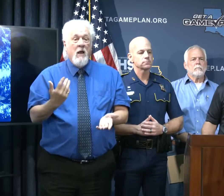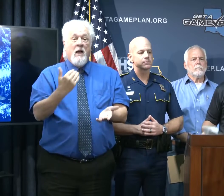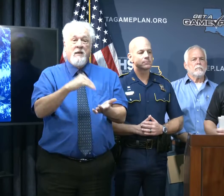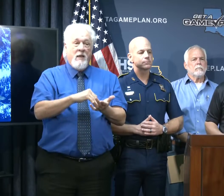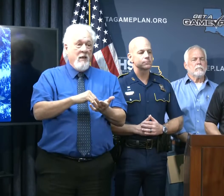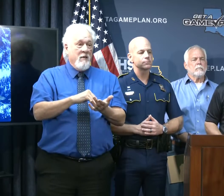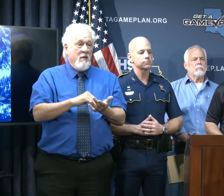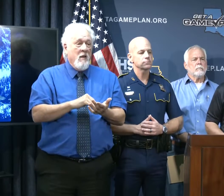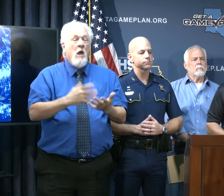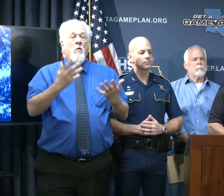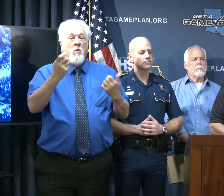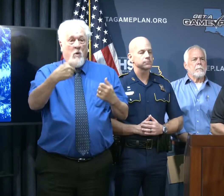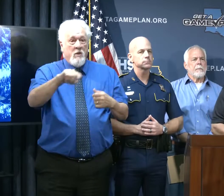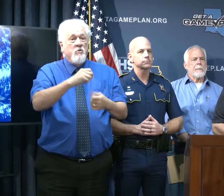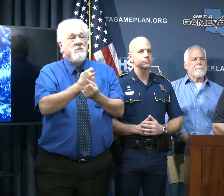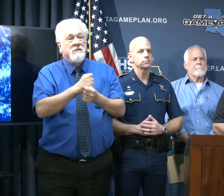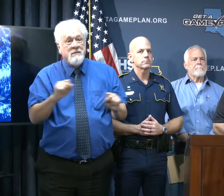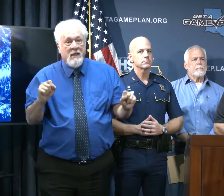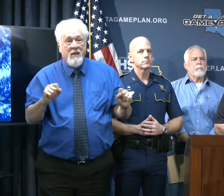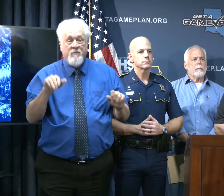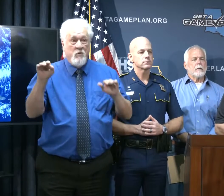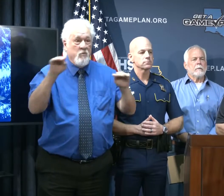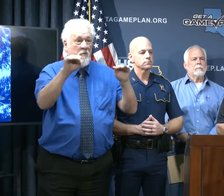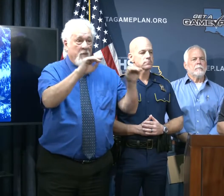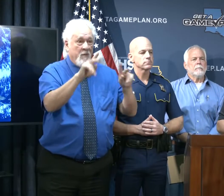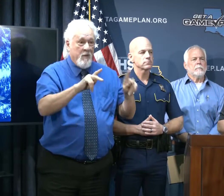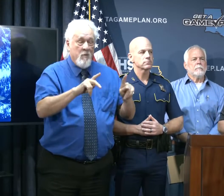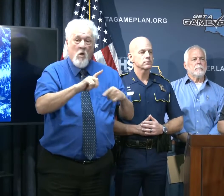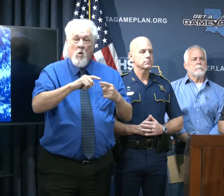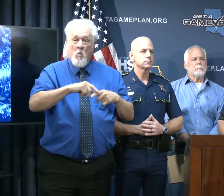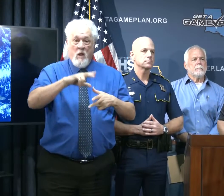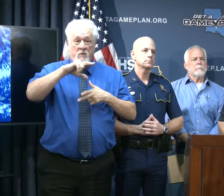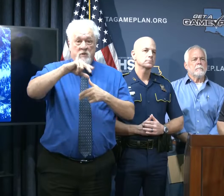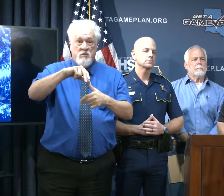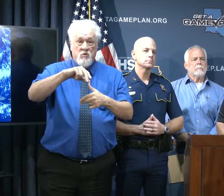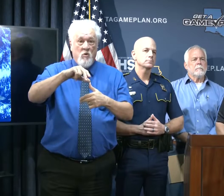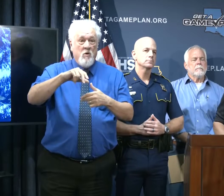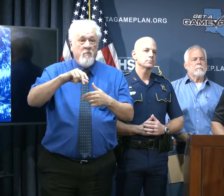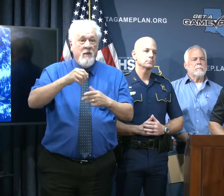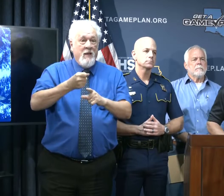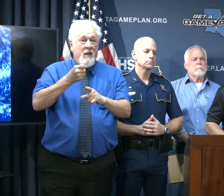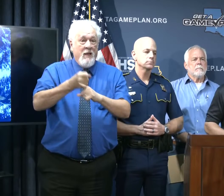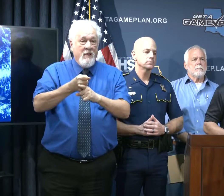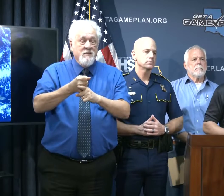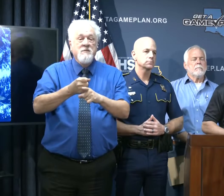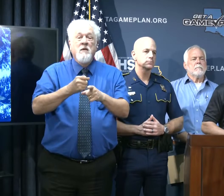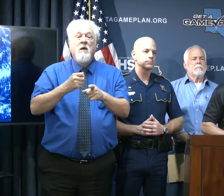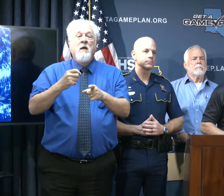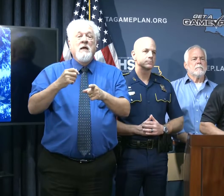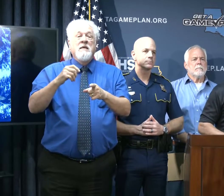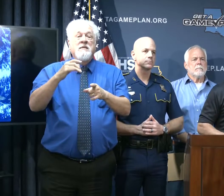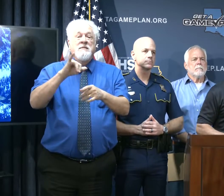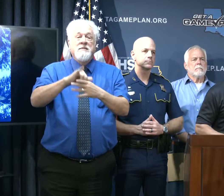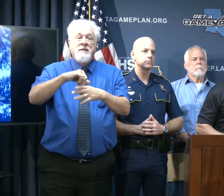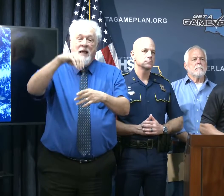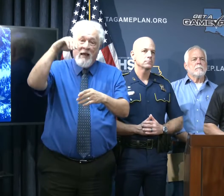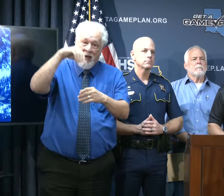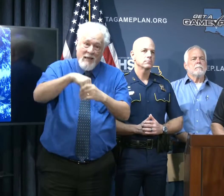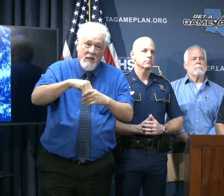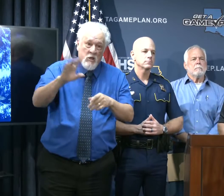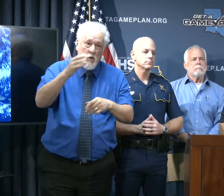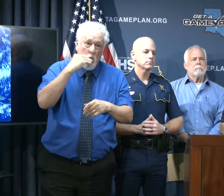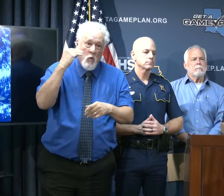Again, we want everybody to be safe. We remind people that when this storm makes its way on shore, we would ask that you stay in your